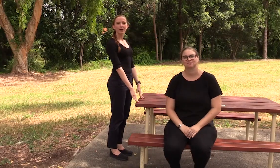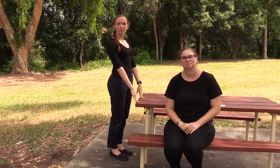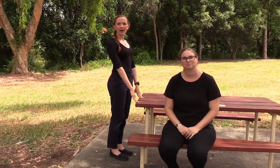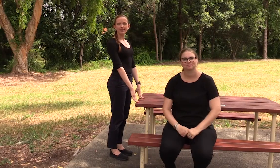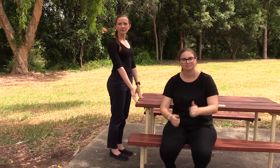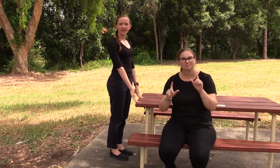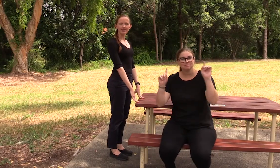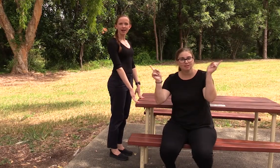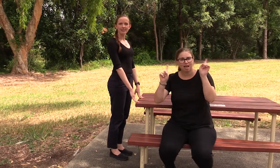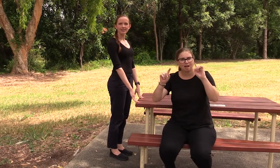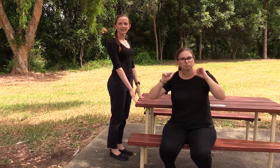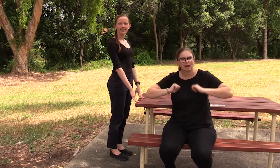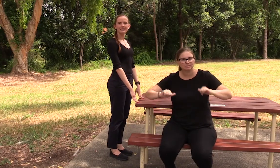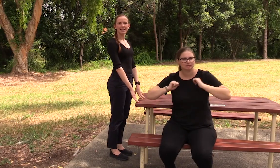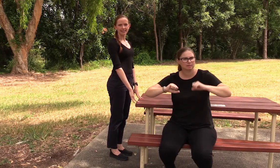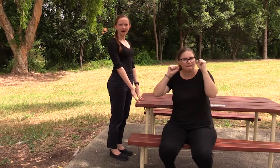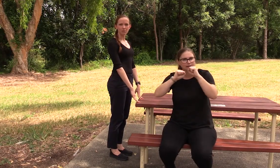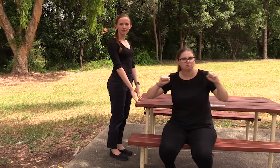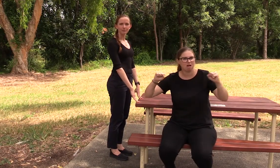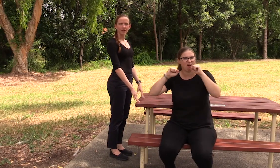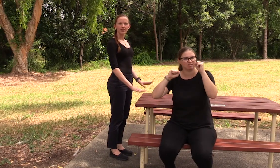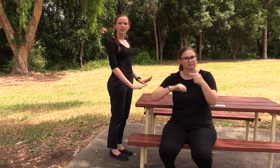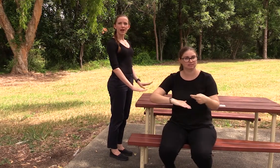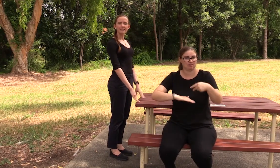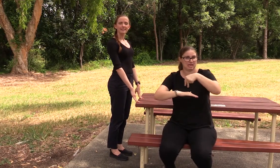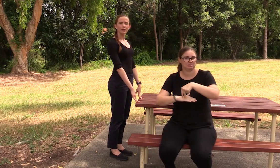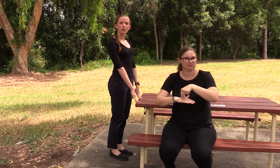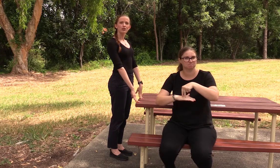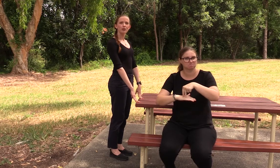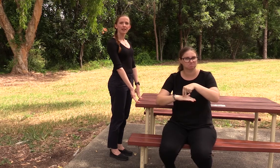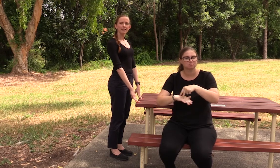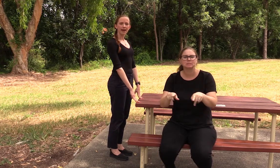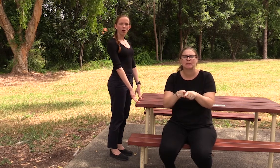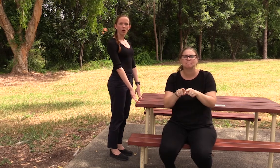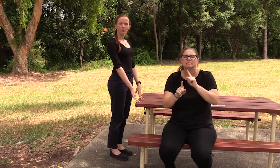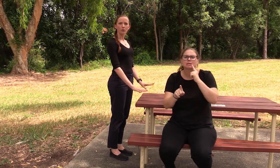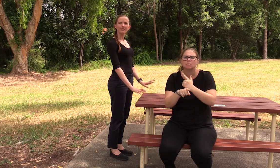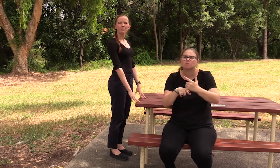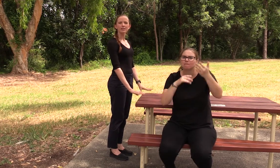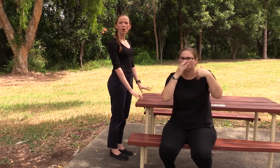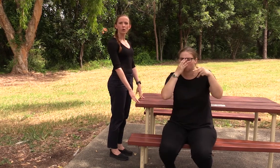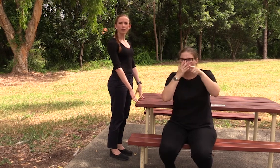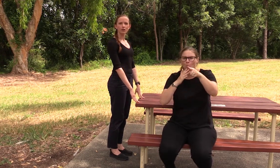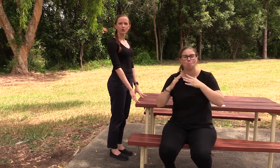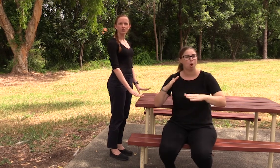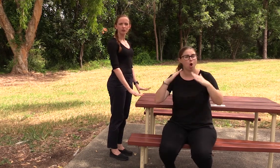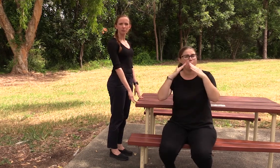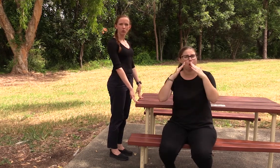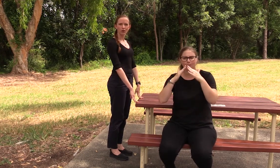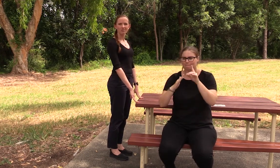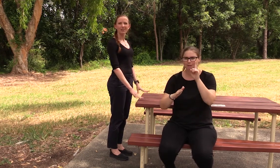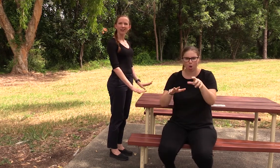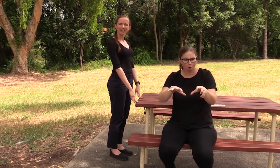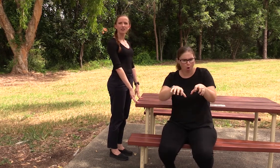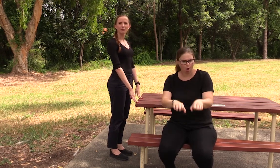So we're now going to practice some exercises standing up. So as I said, you want to do these at home with something to hold on to for